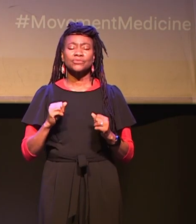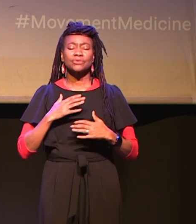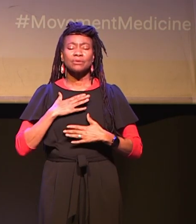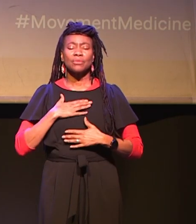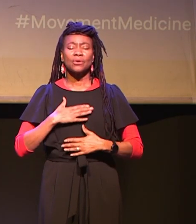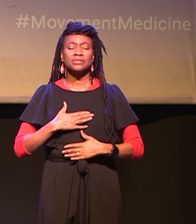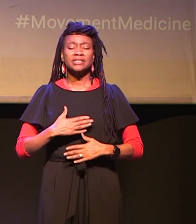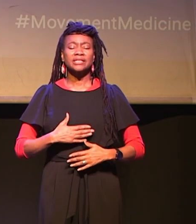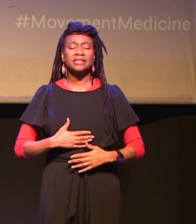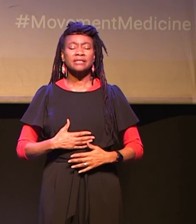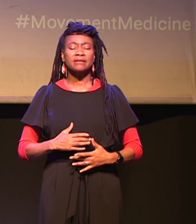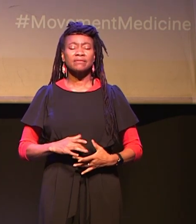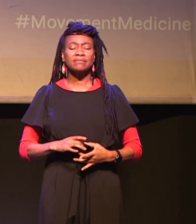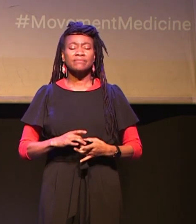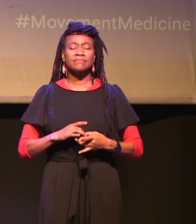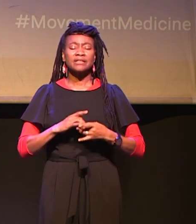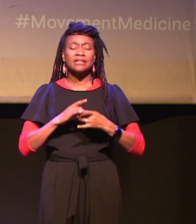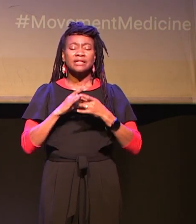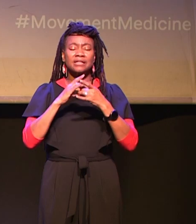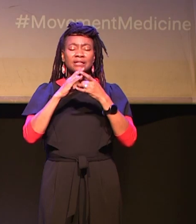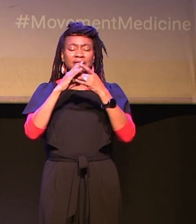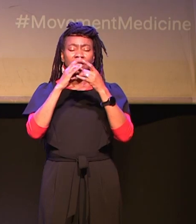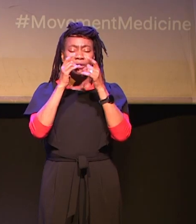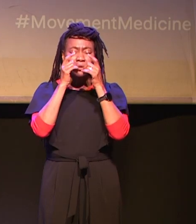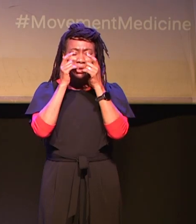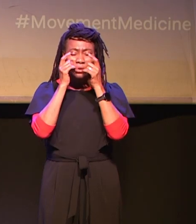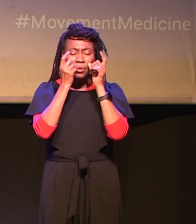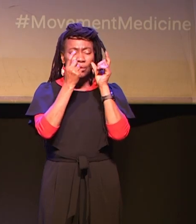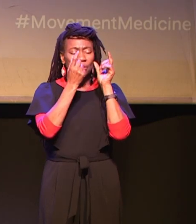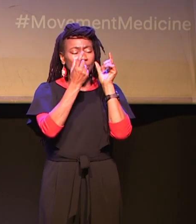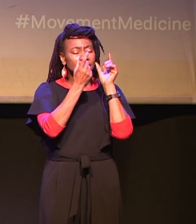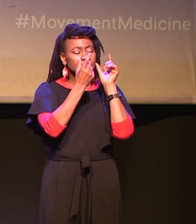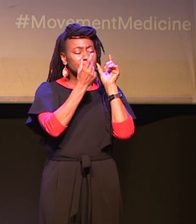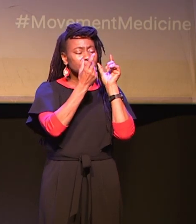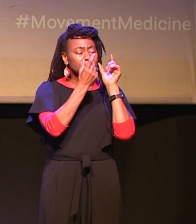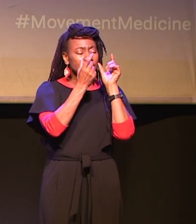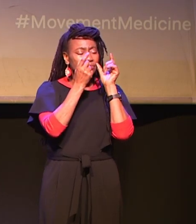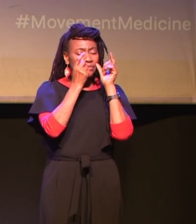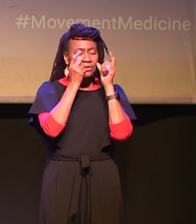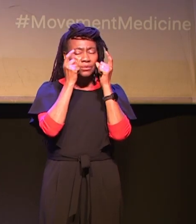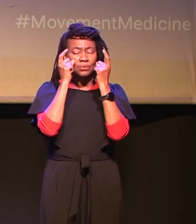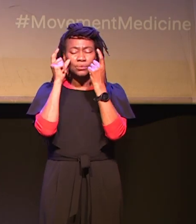if you dare. The room full of miracles,